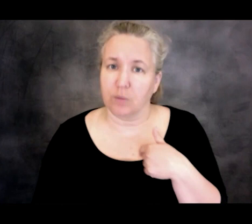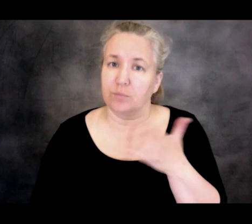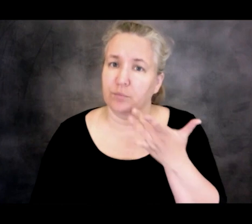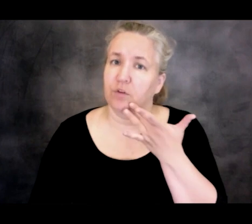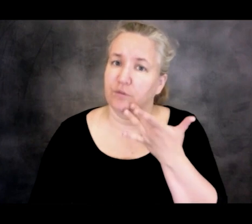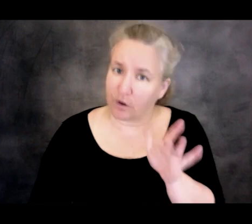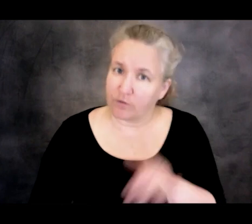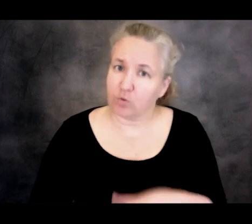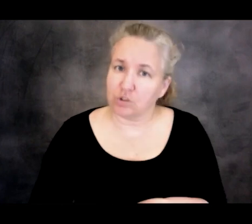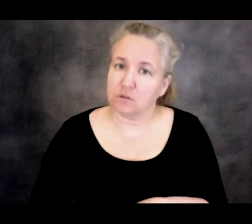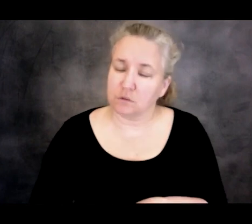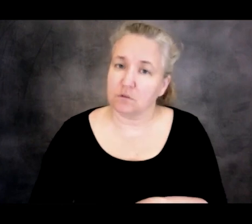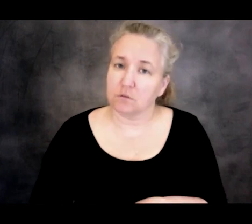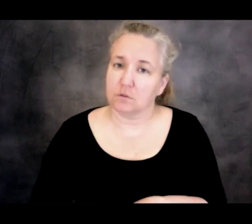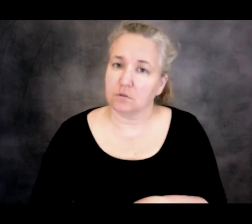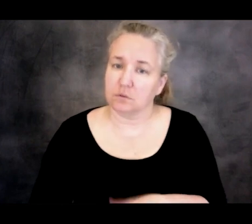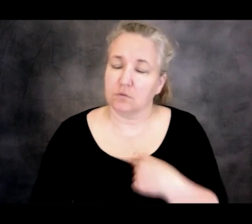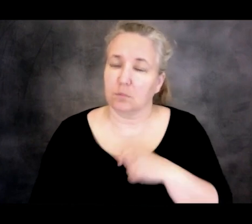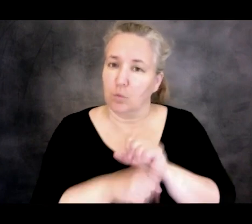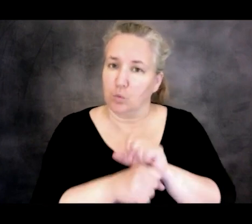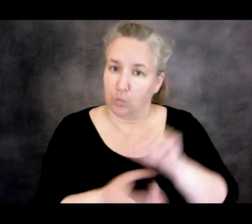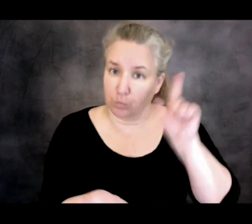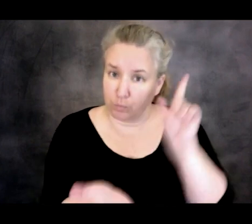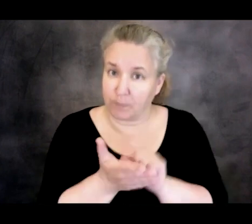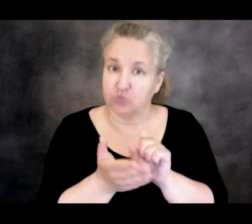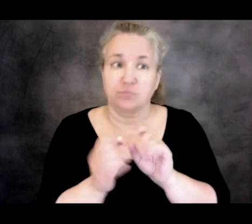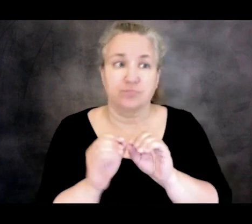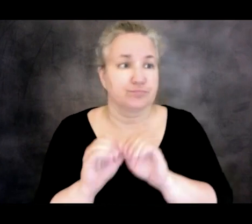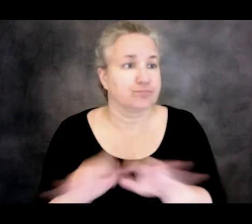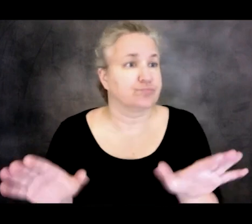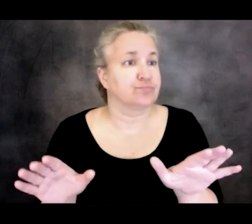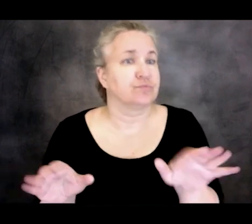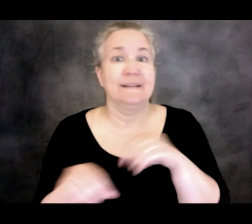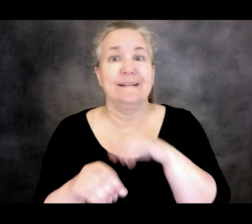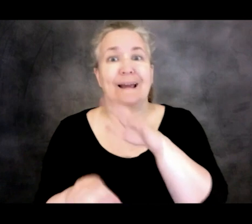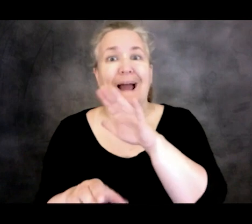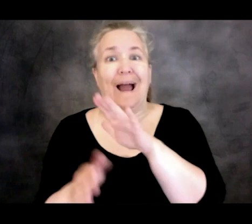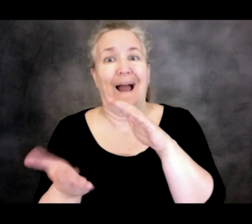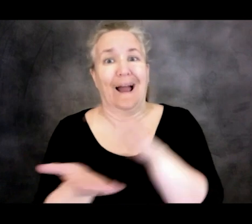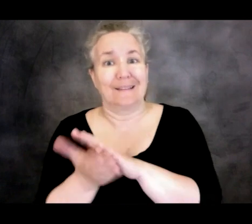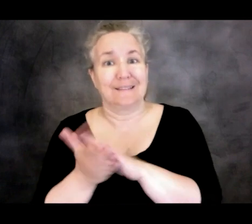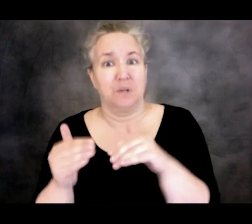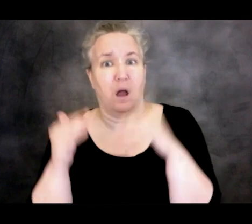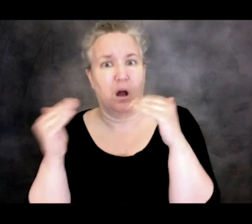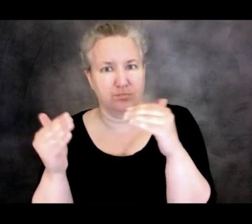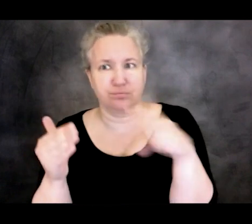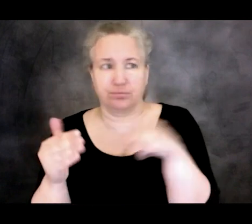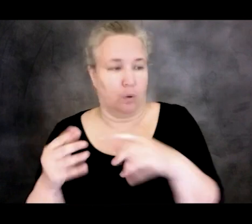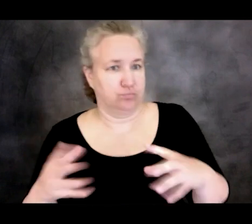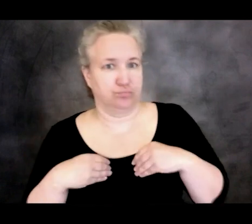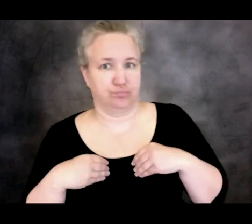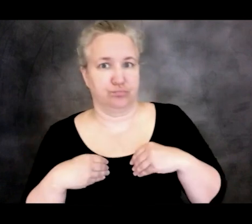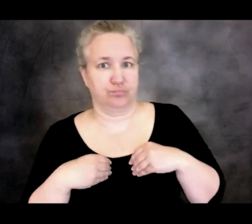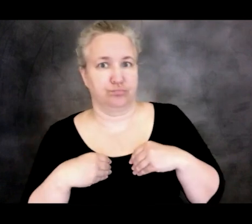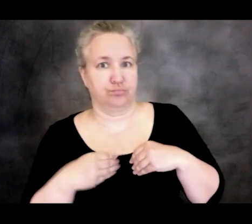publish my work and for my work to be received well in academic circles. It has been my